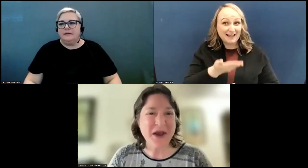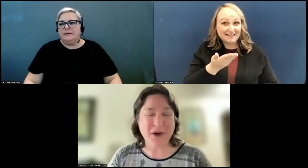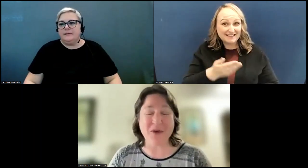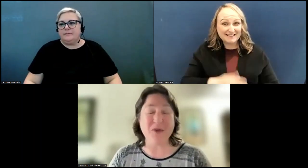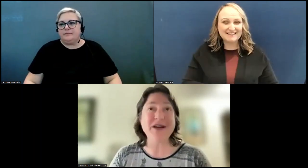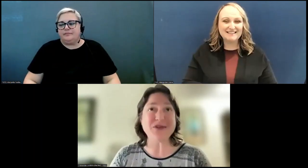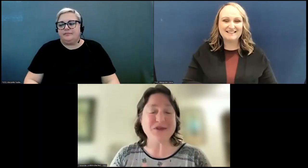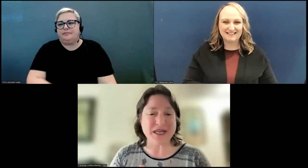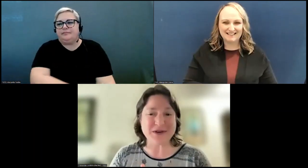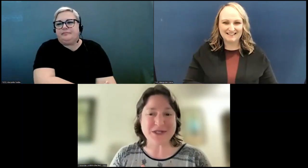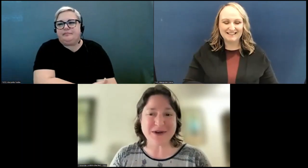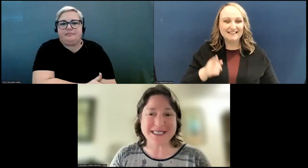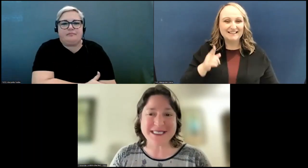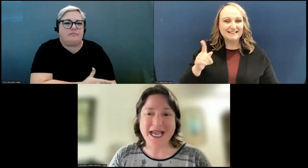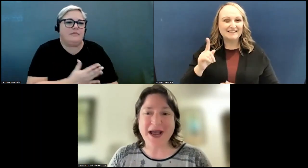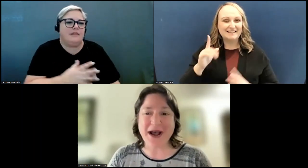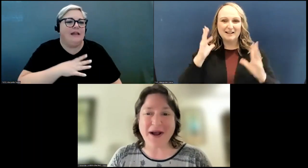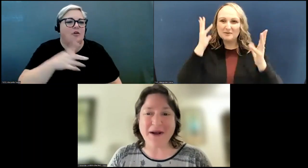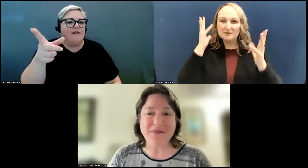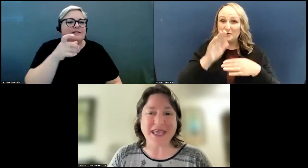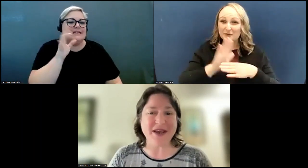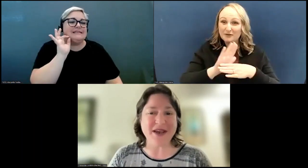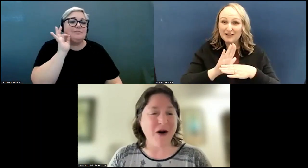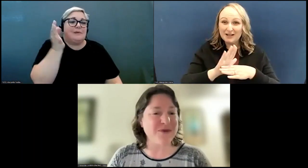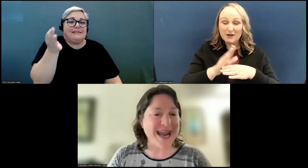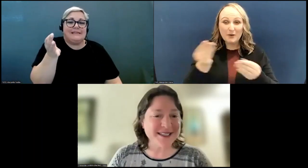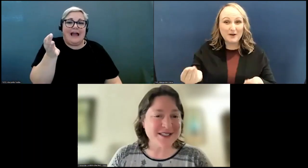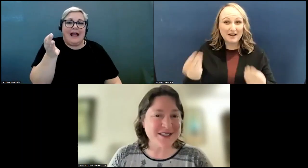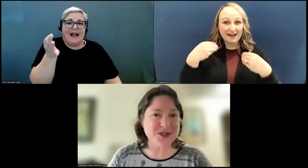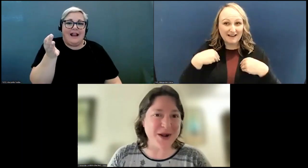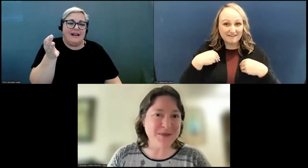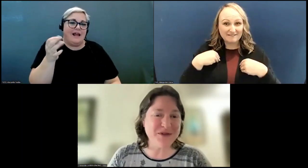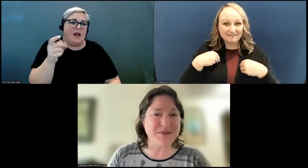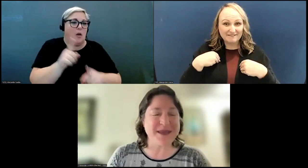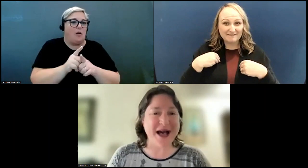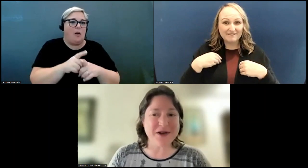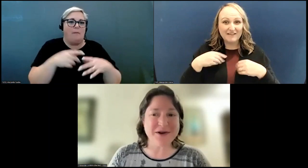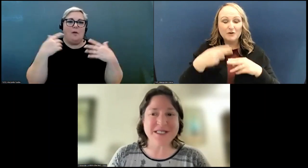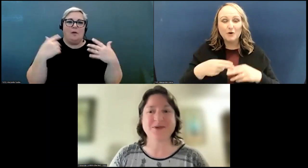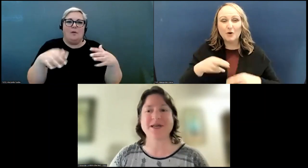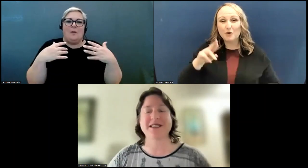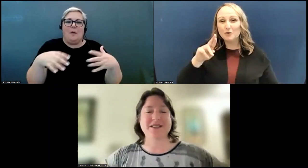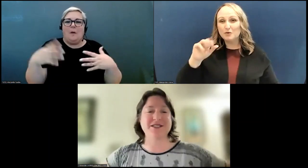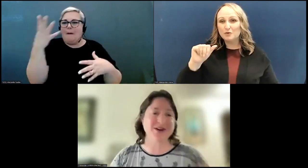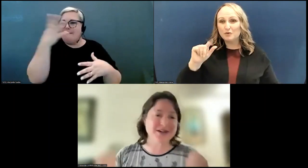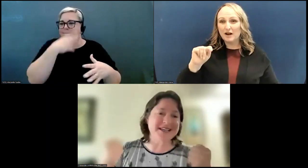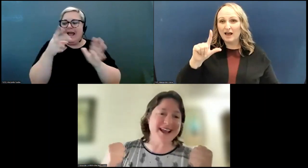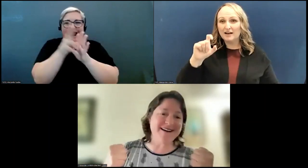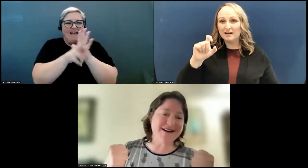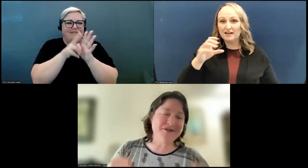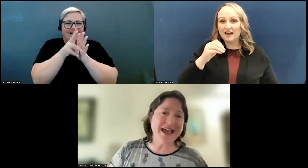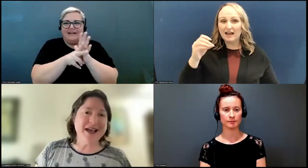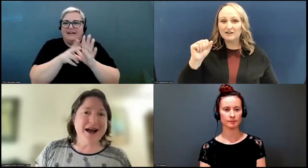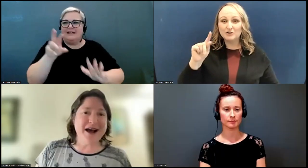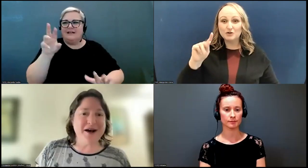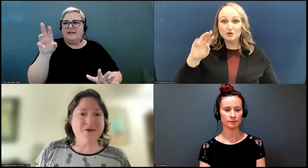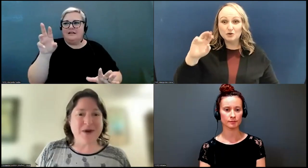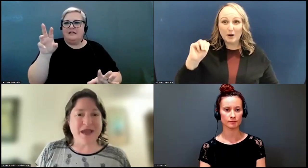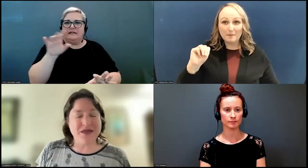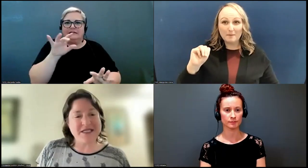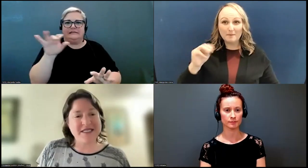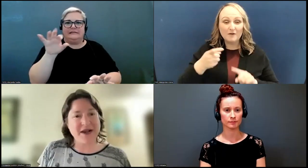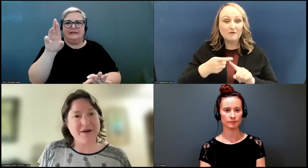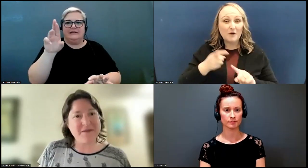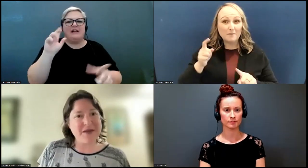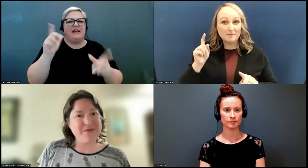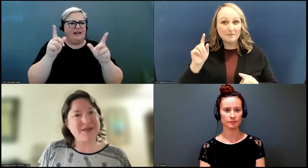a wonderful video to us. They are Rattle and Strum from Calgary, so we're going to start the day off